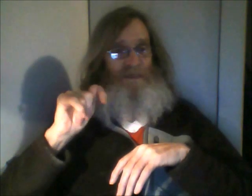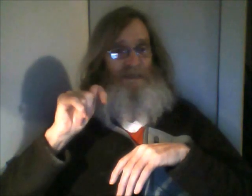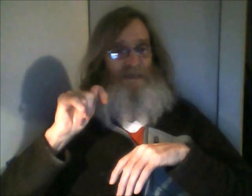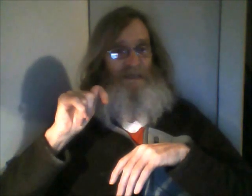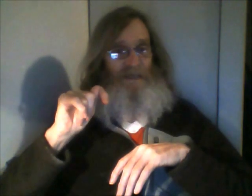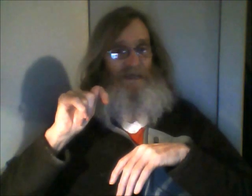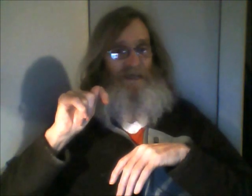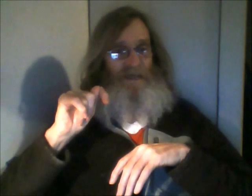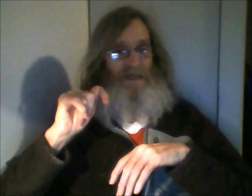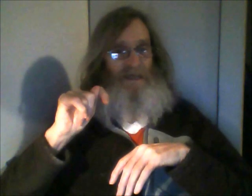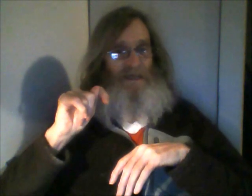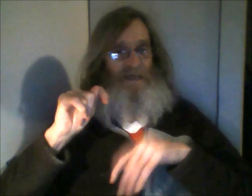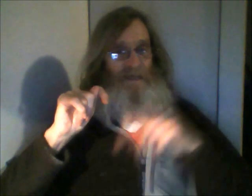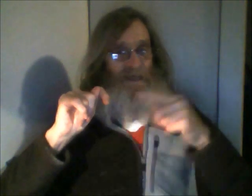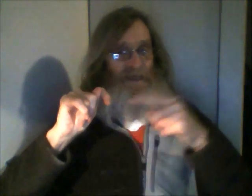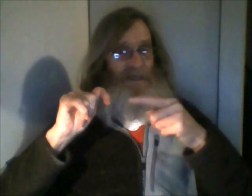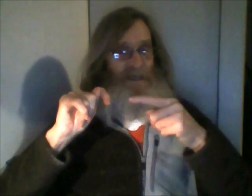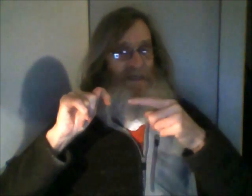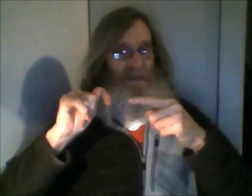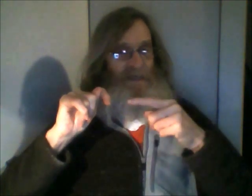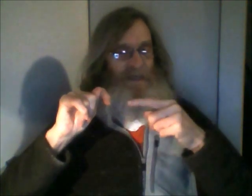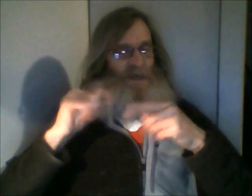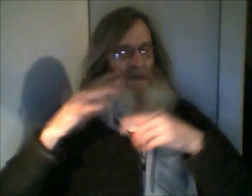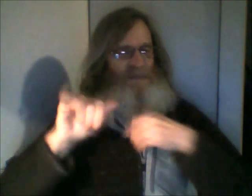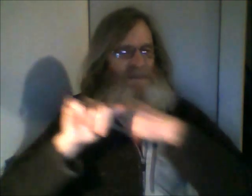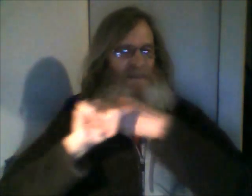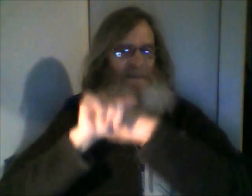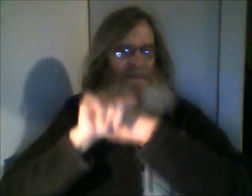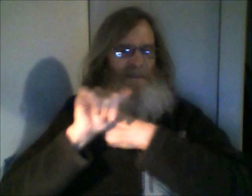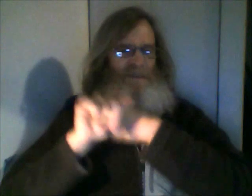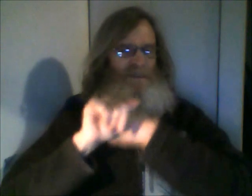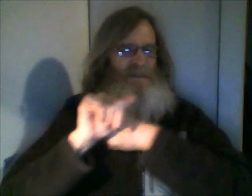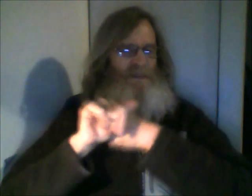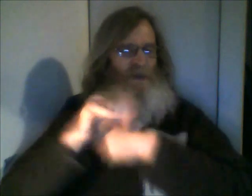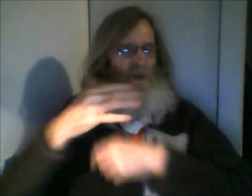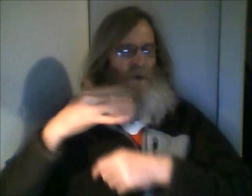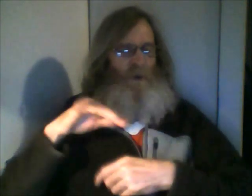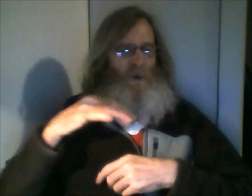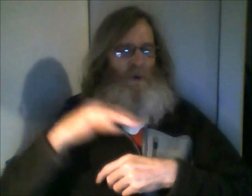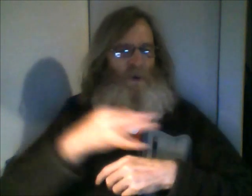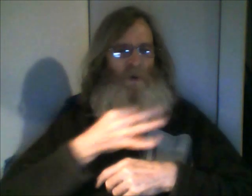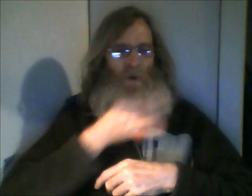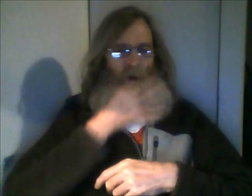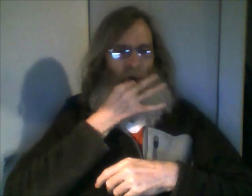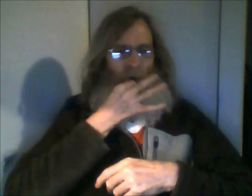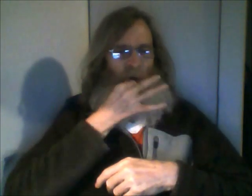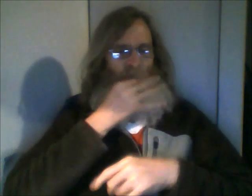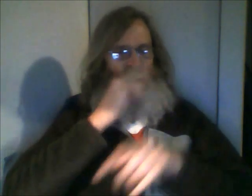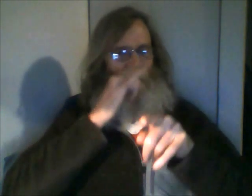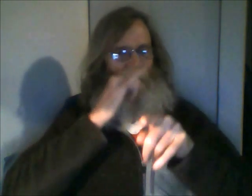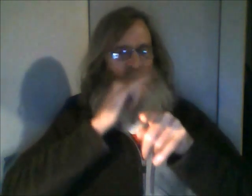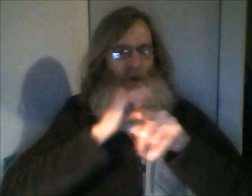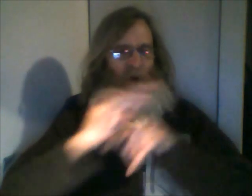260 all-nighter. This could be ours. I was the Babel, all new. Teaching a texture, only on